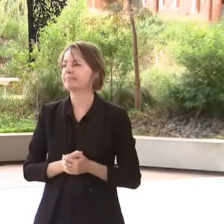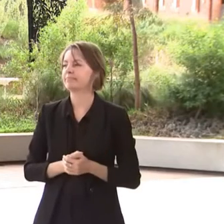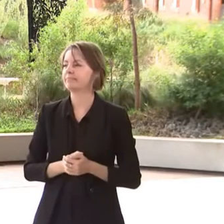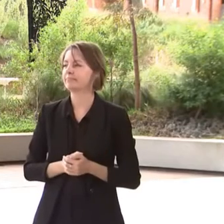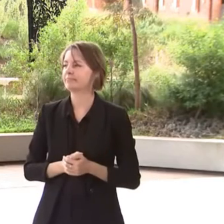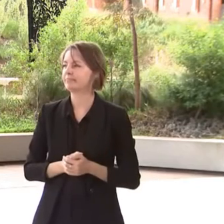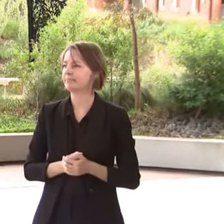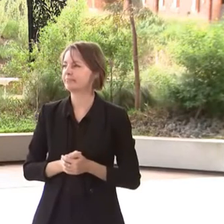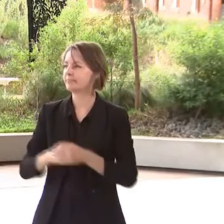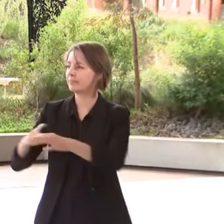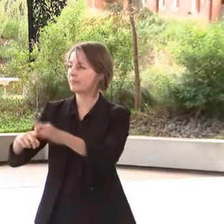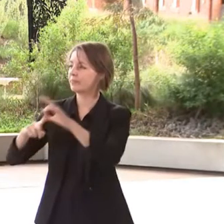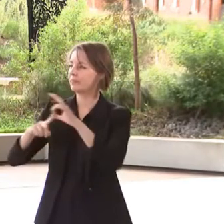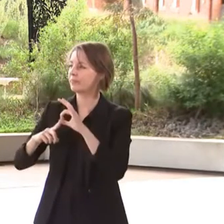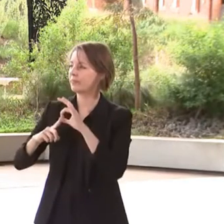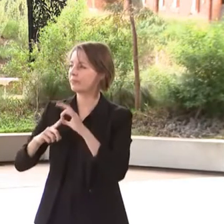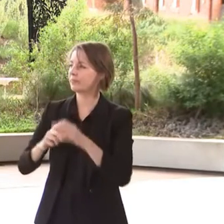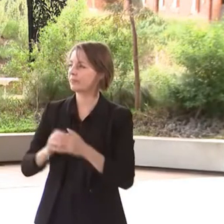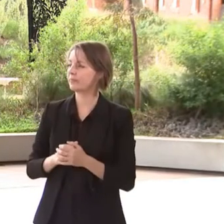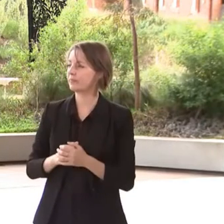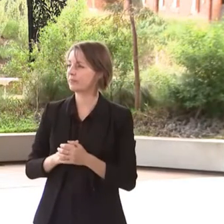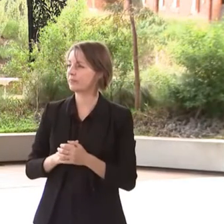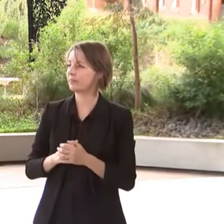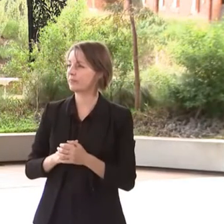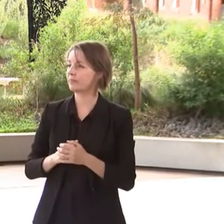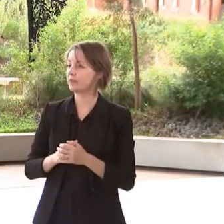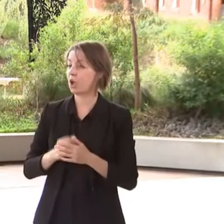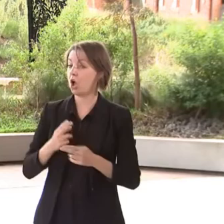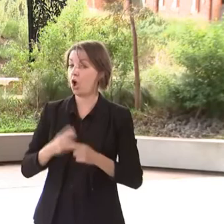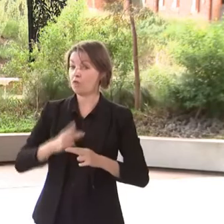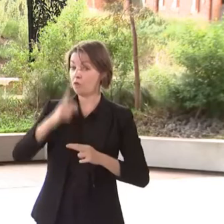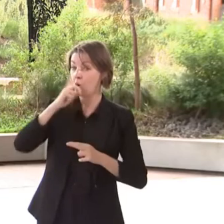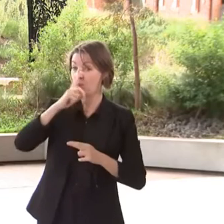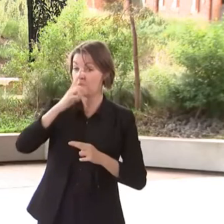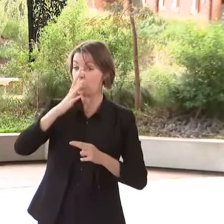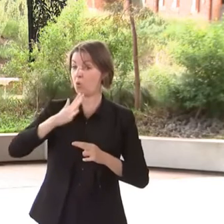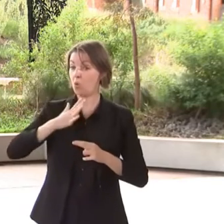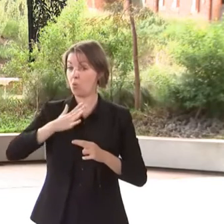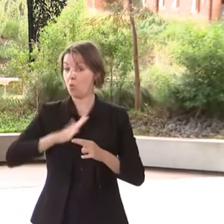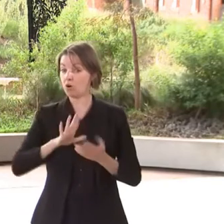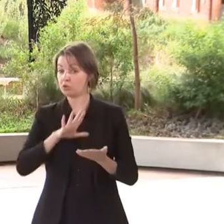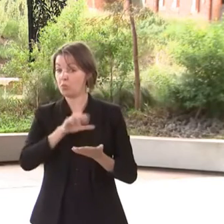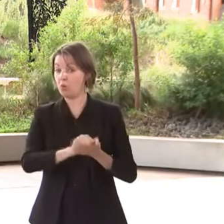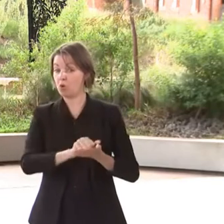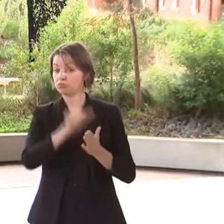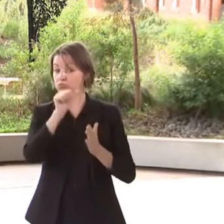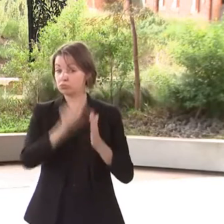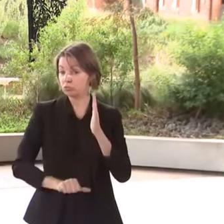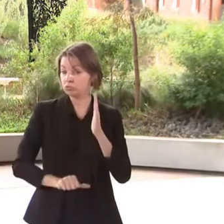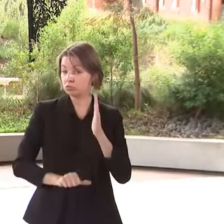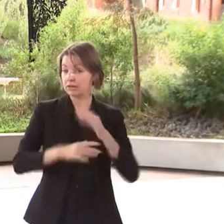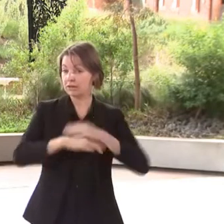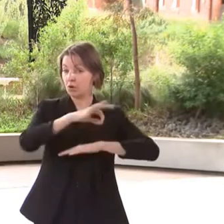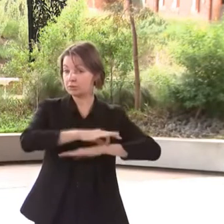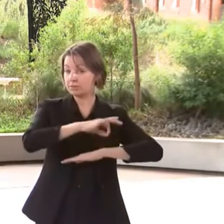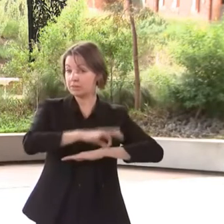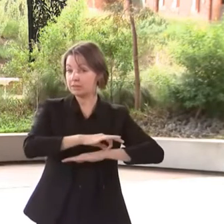When can we expect non-urgent elective surgery to return and also specialist health staff to return to their normal roles?